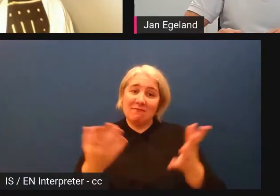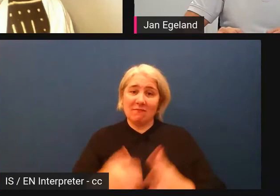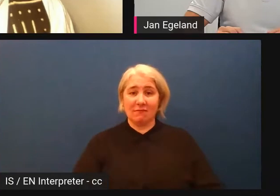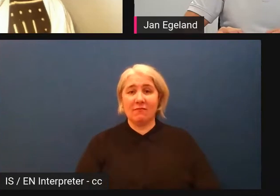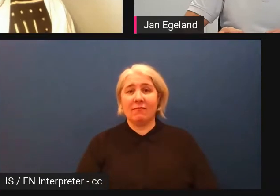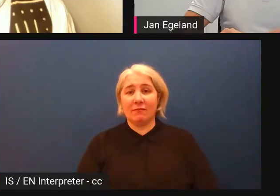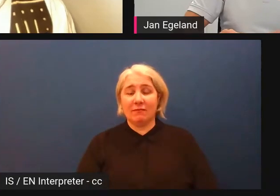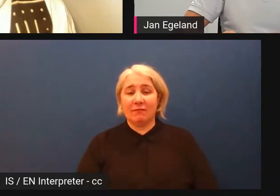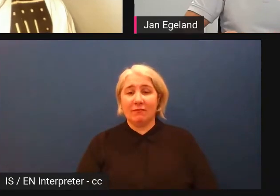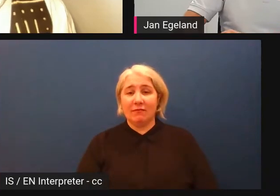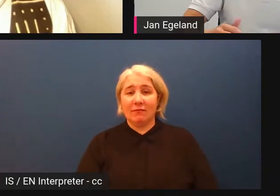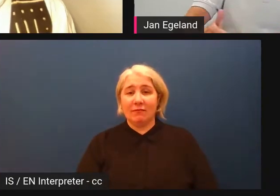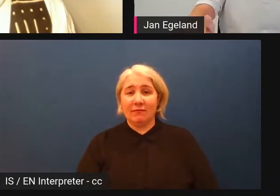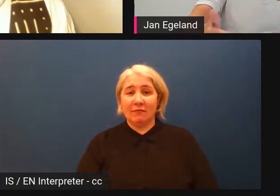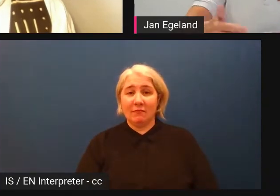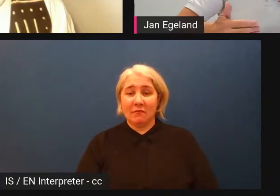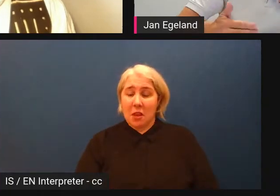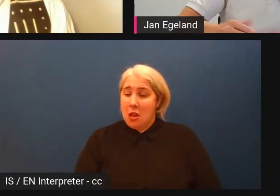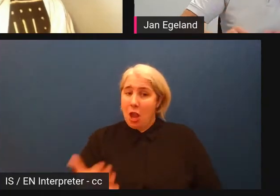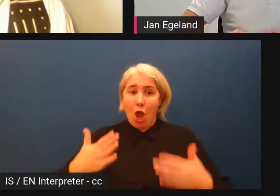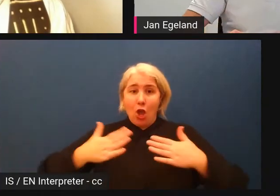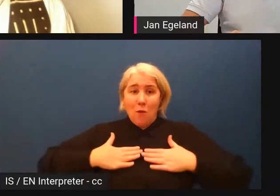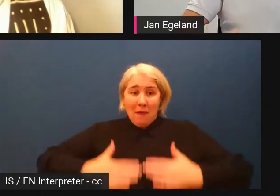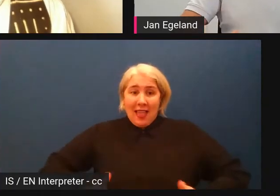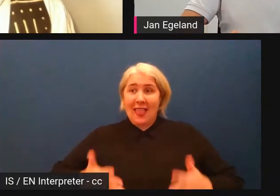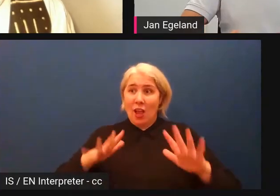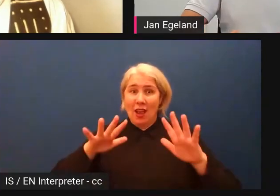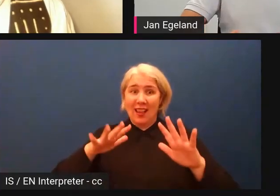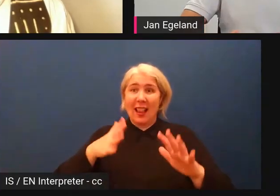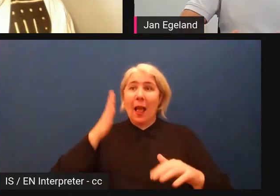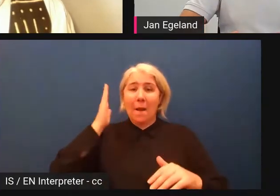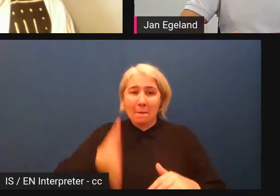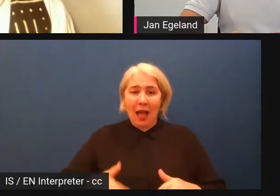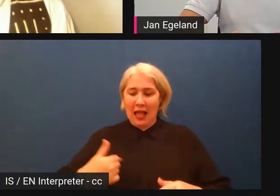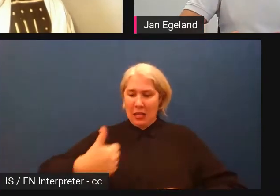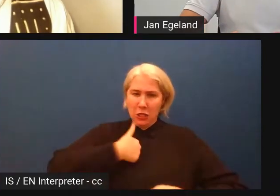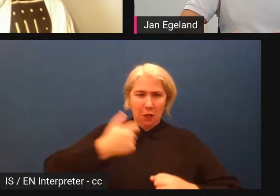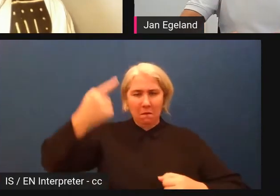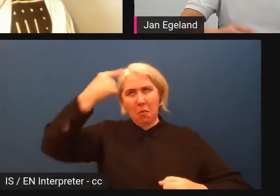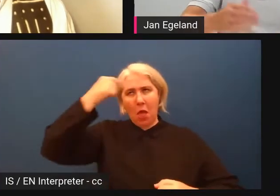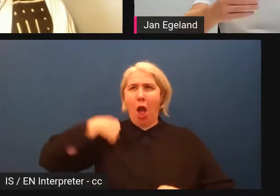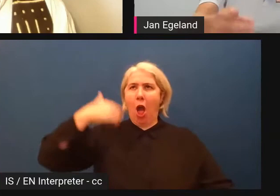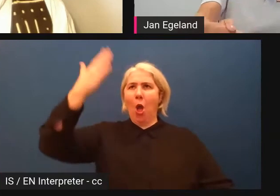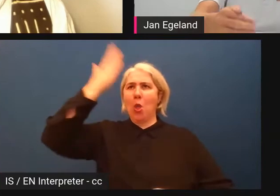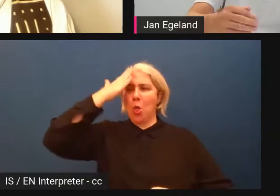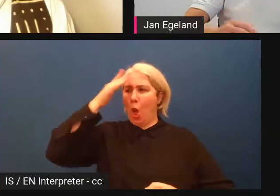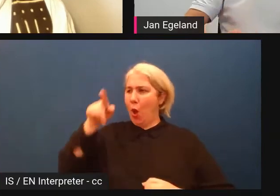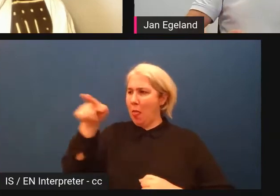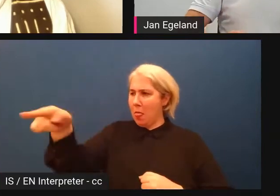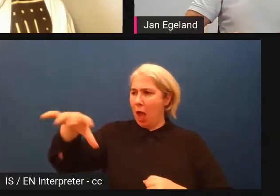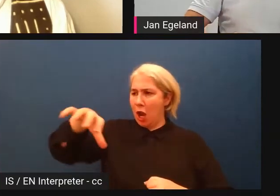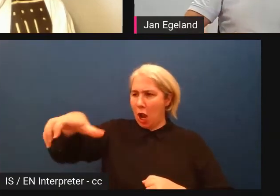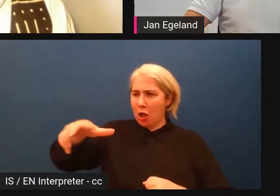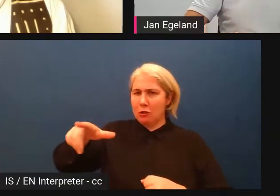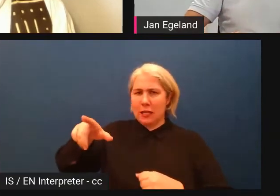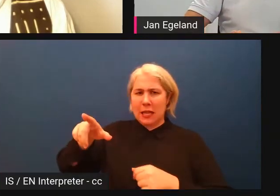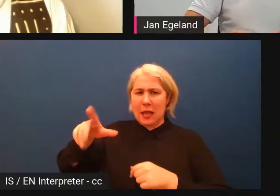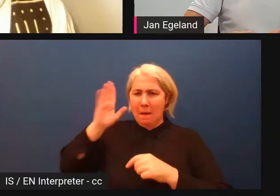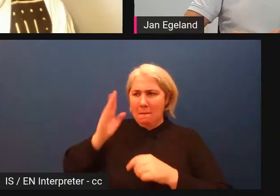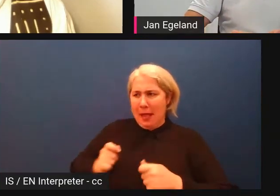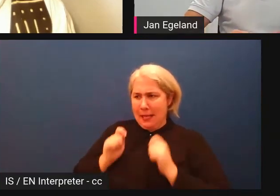your response by listening to the people and by partnering with the